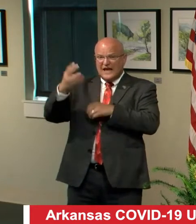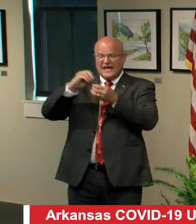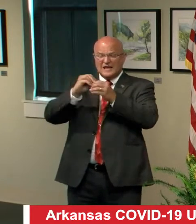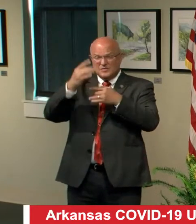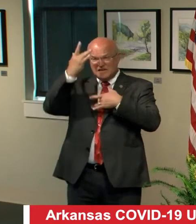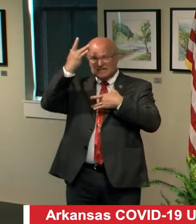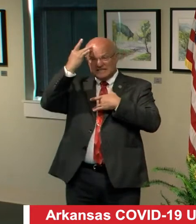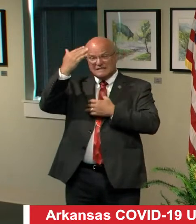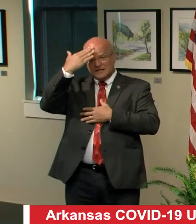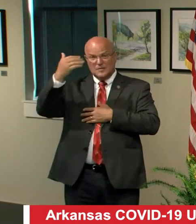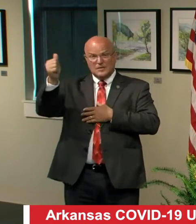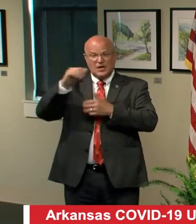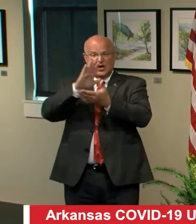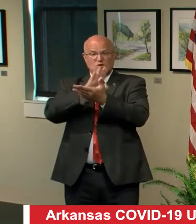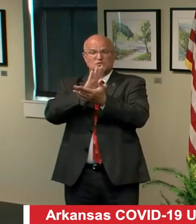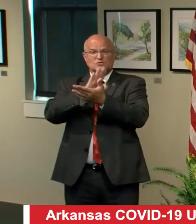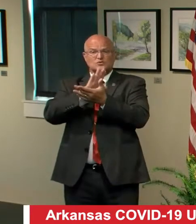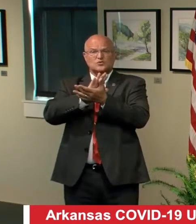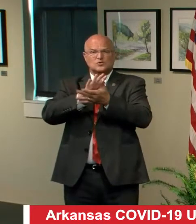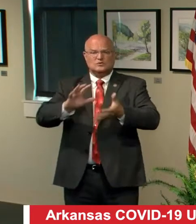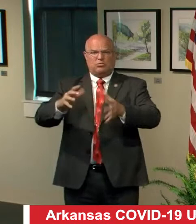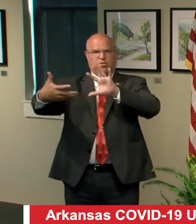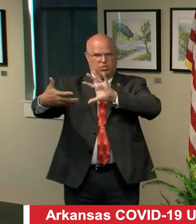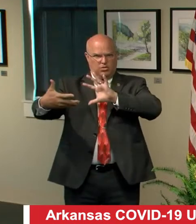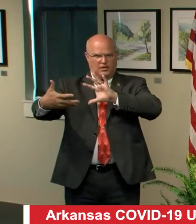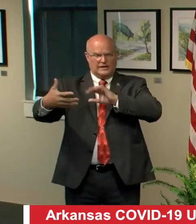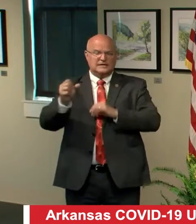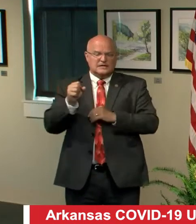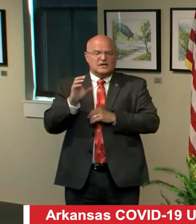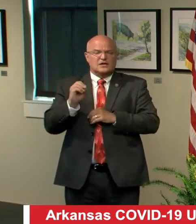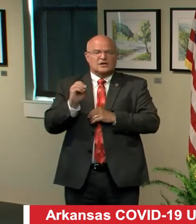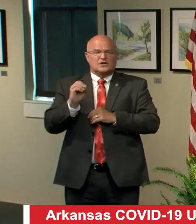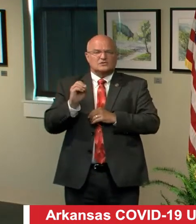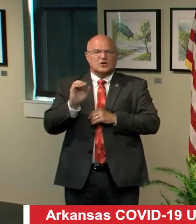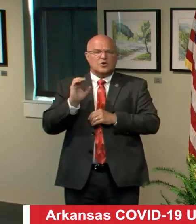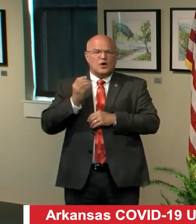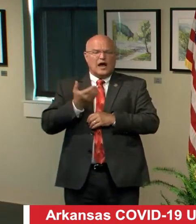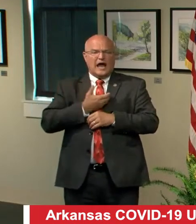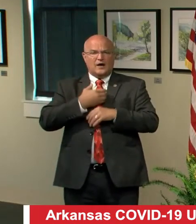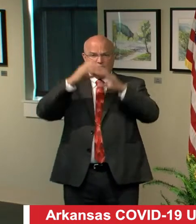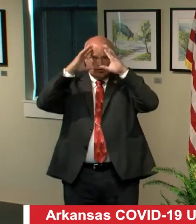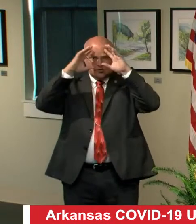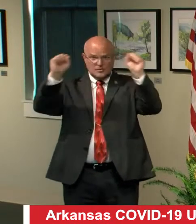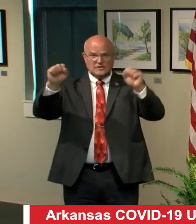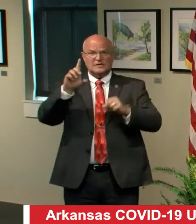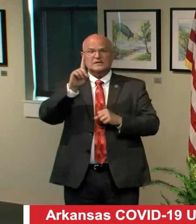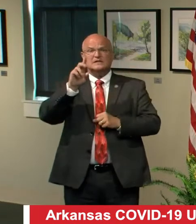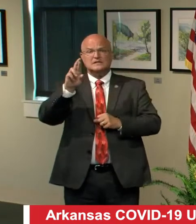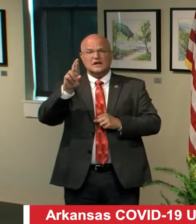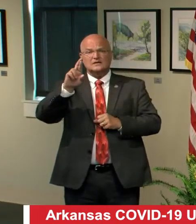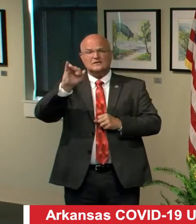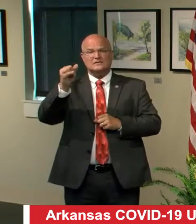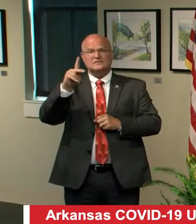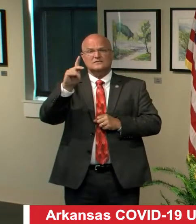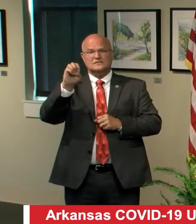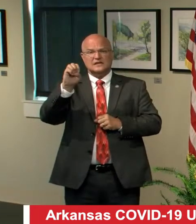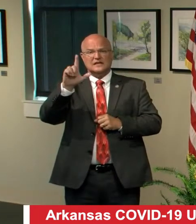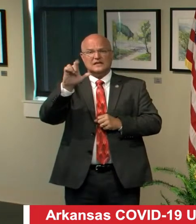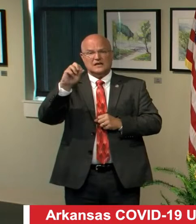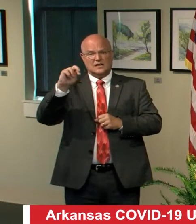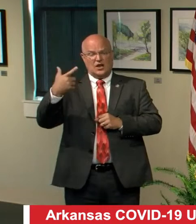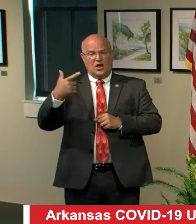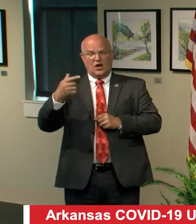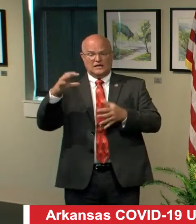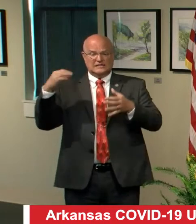of illness, is because schools have been disrupted. And so our superintendent, Dr. Jake Law, is a member of your